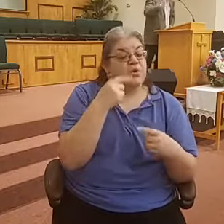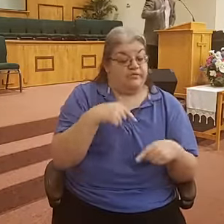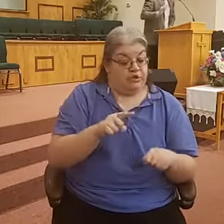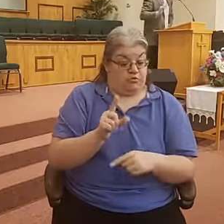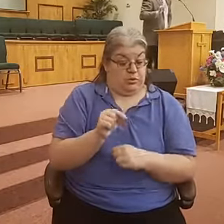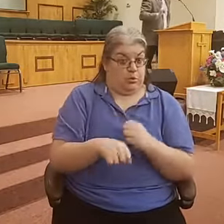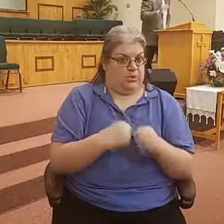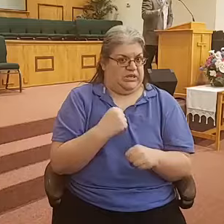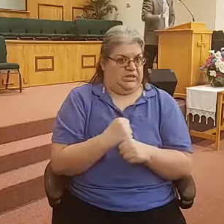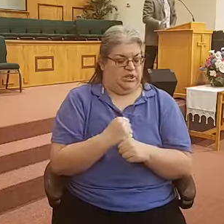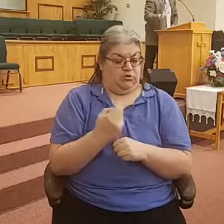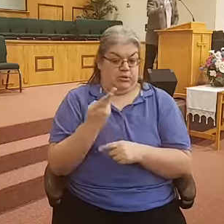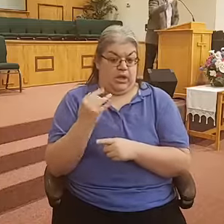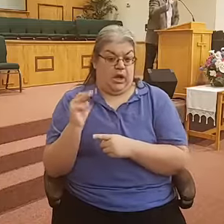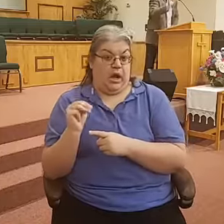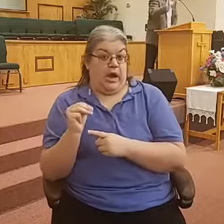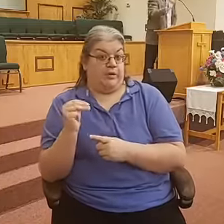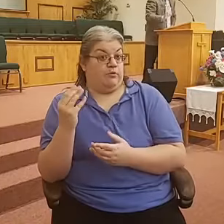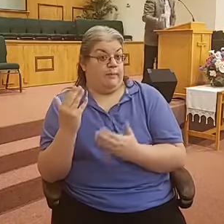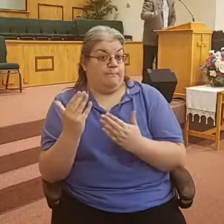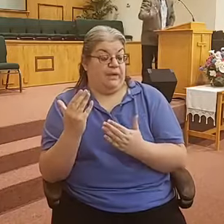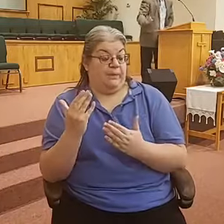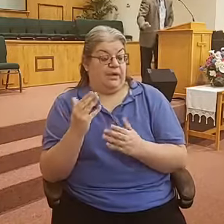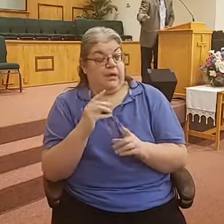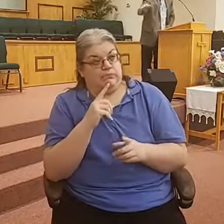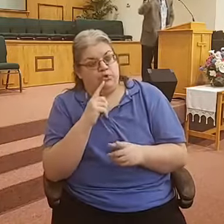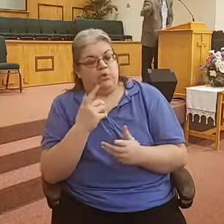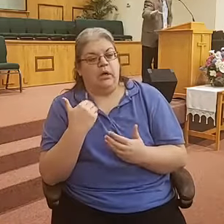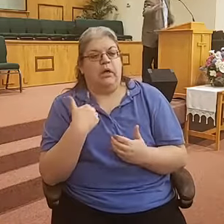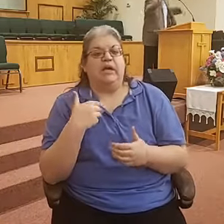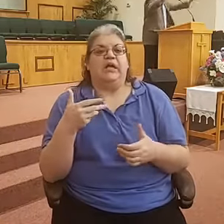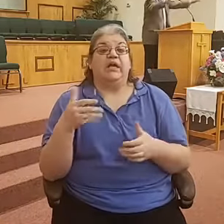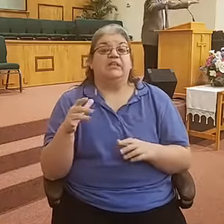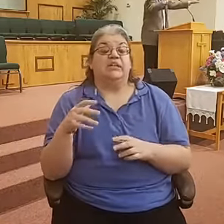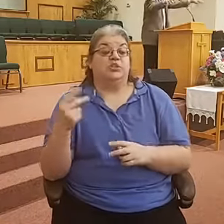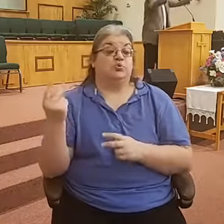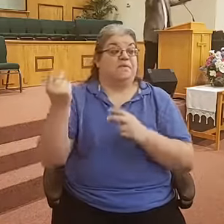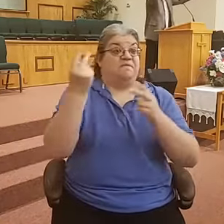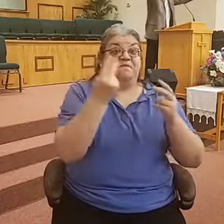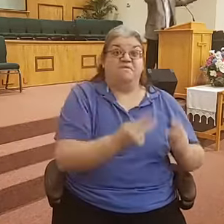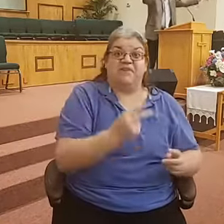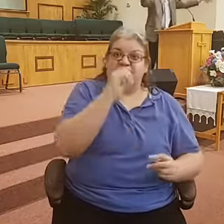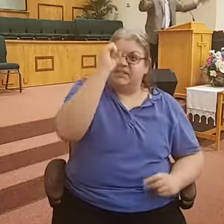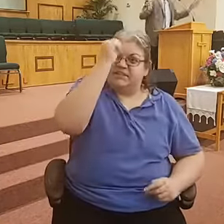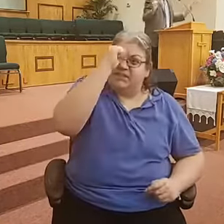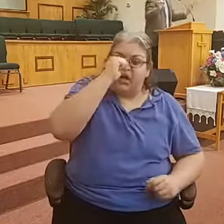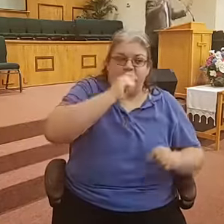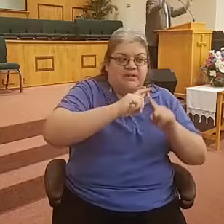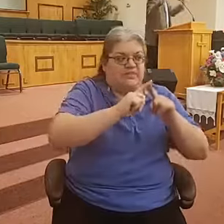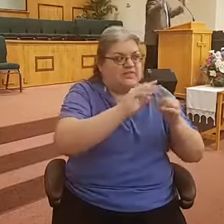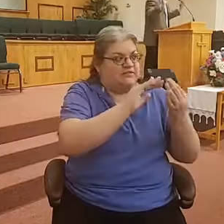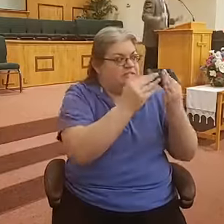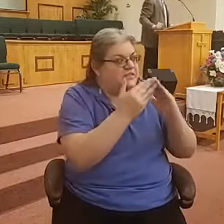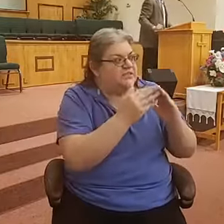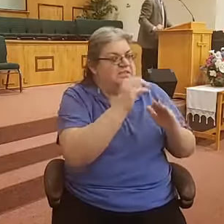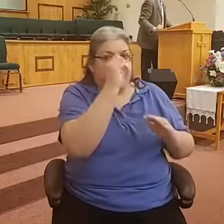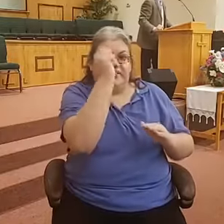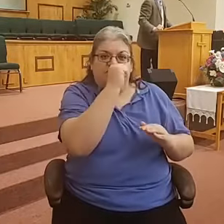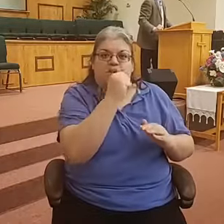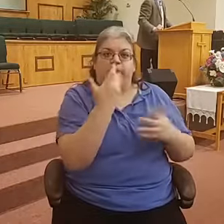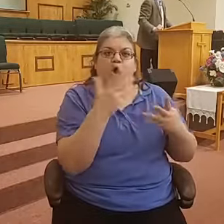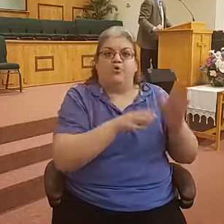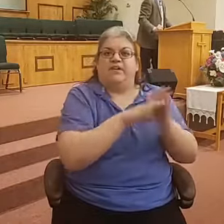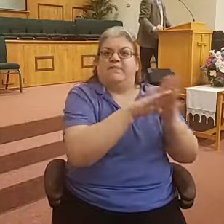years, Hiram had a chance, and I'm sure he did, had a chance to visit Solomon in the many cities that Solomon had already